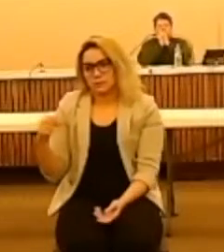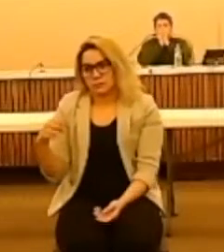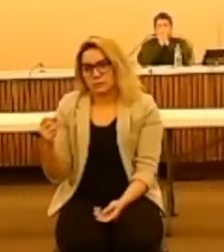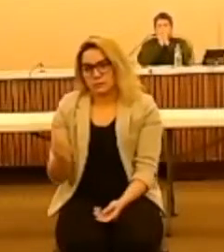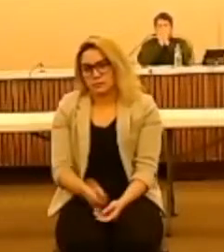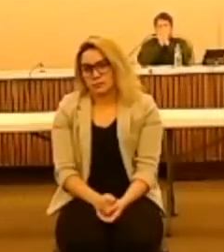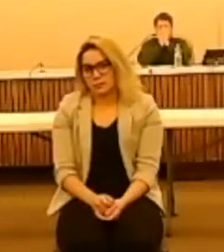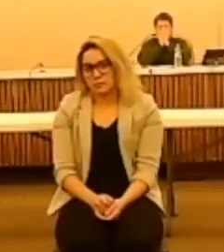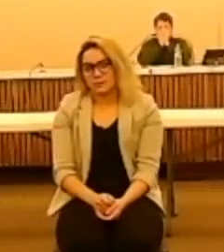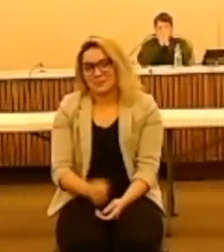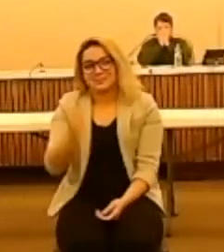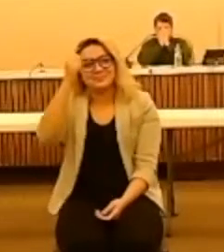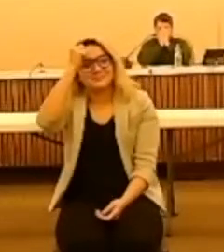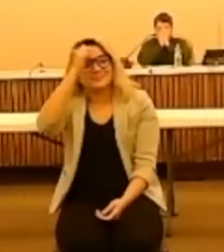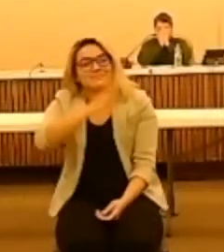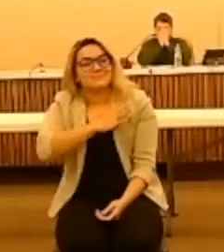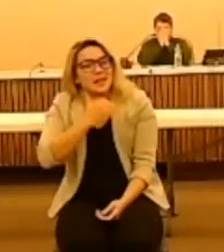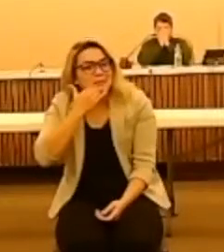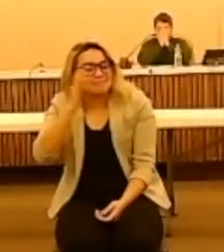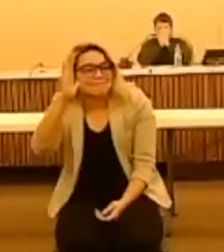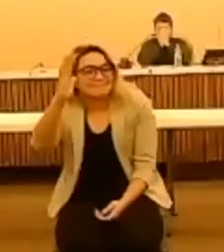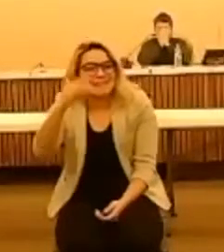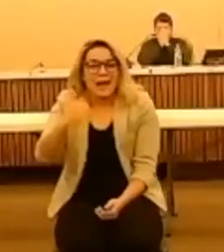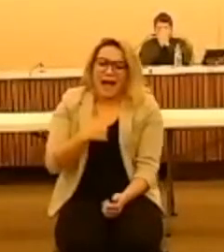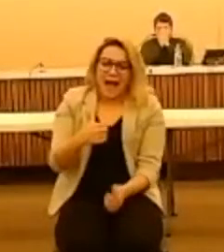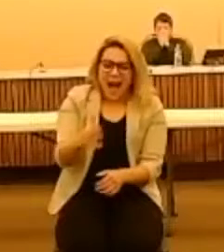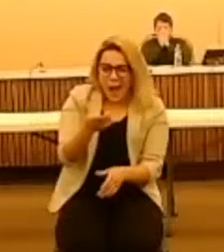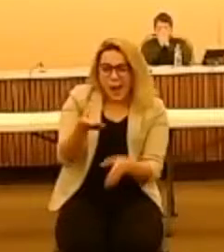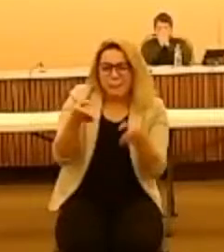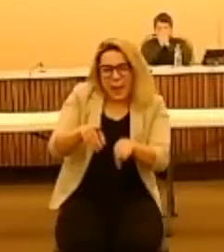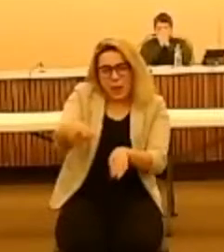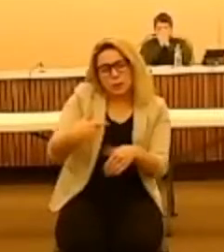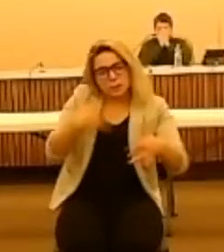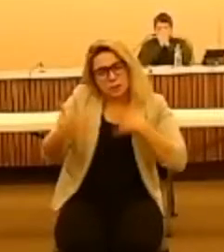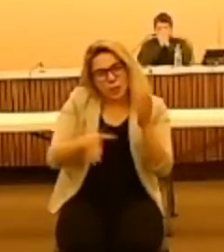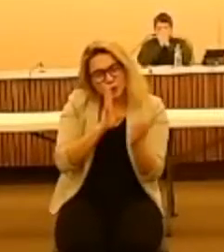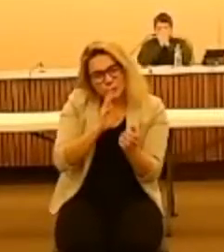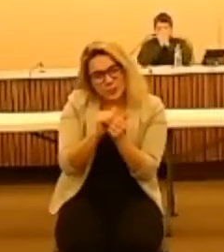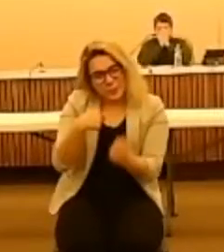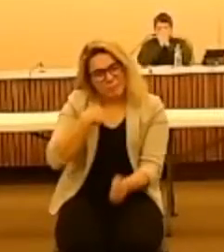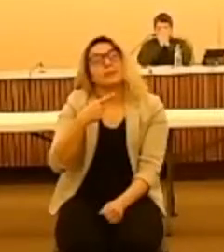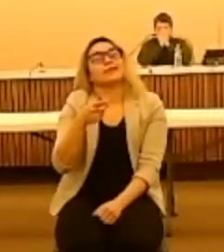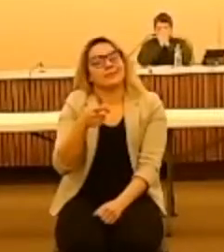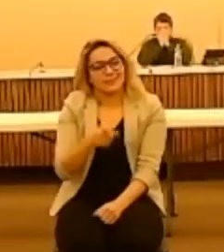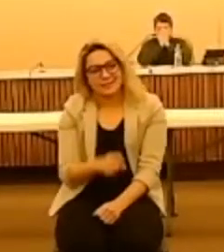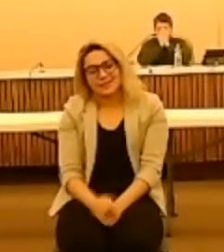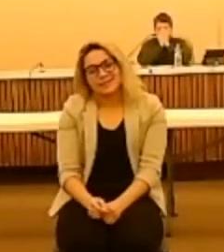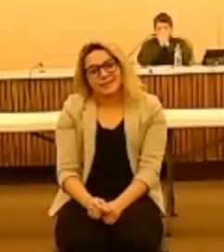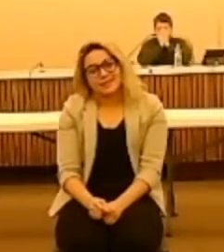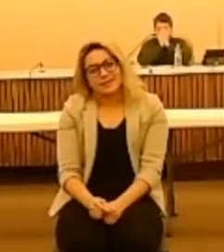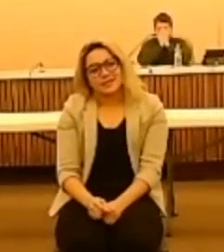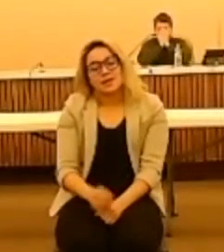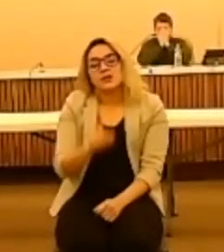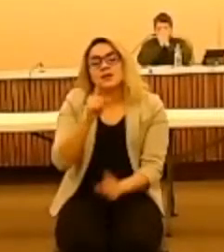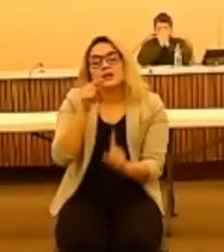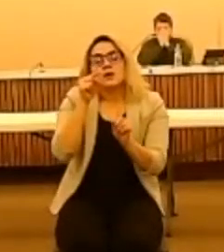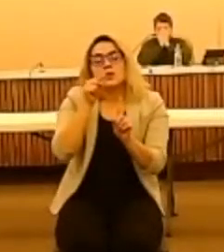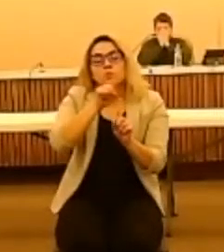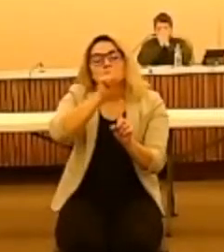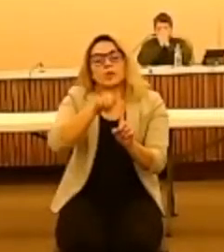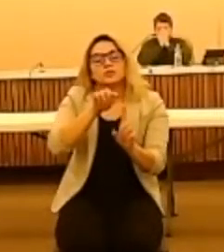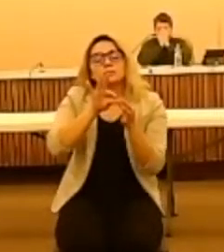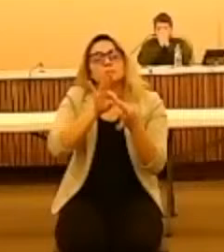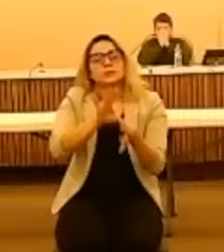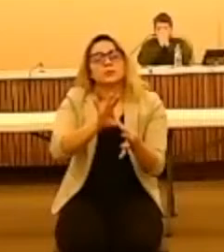Yeah, I bet you guys are excited to talk to me. Anyway, I just have a question regarding the timing of